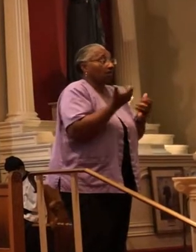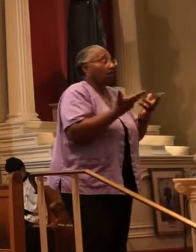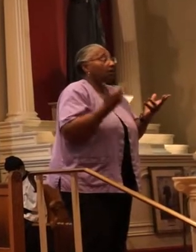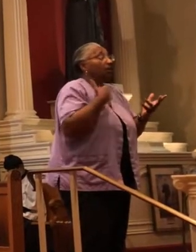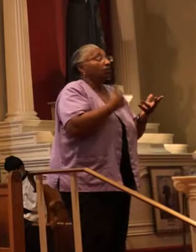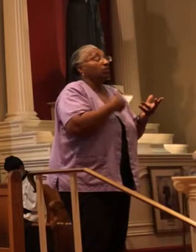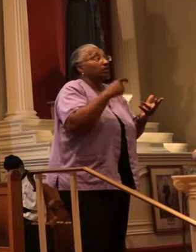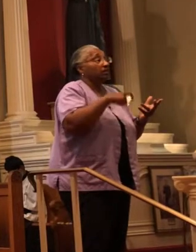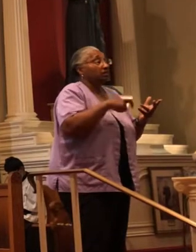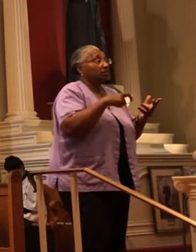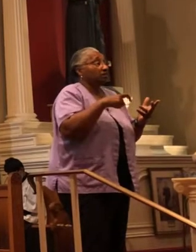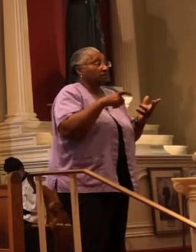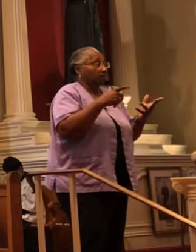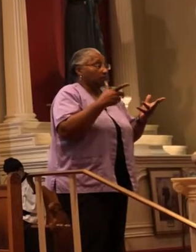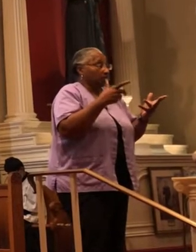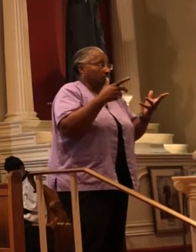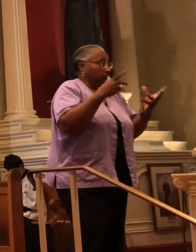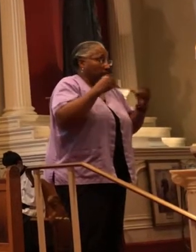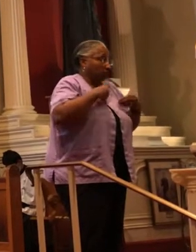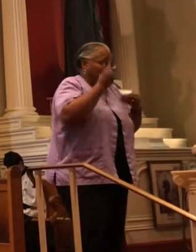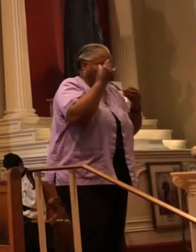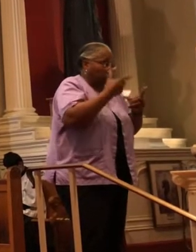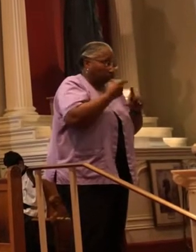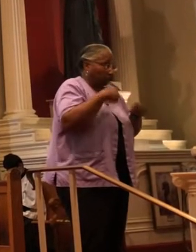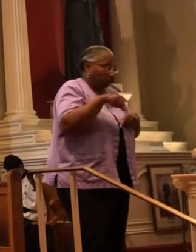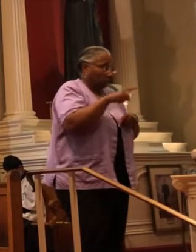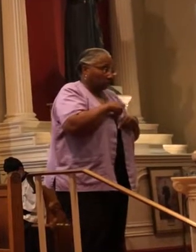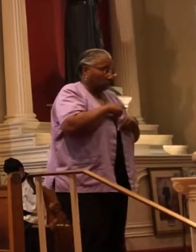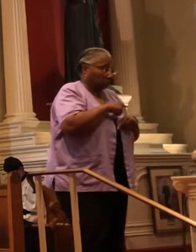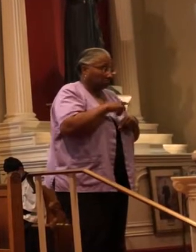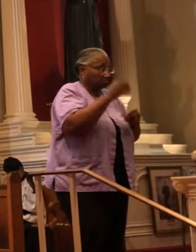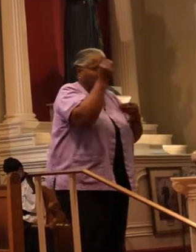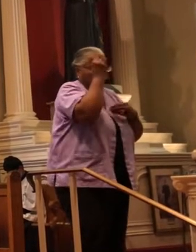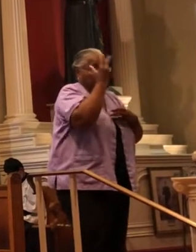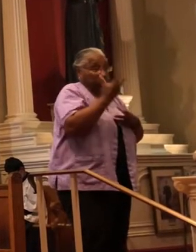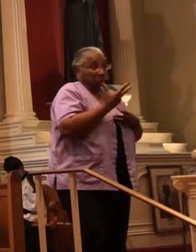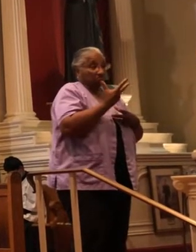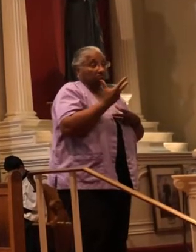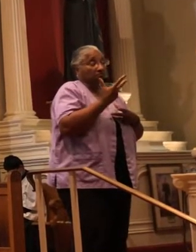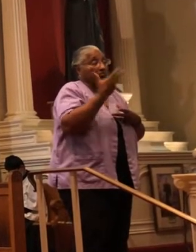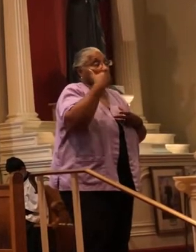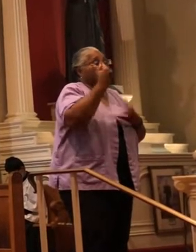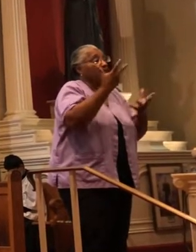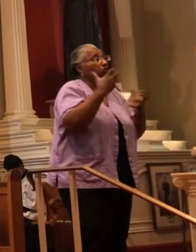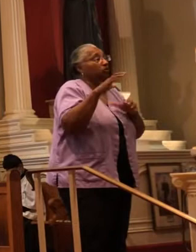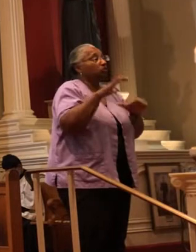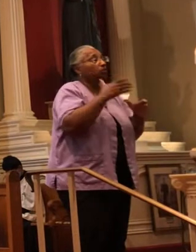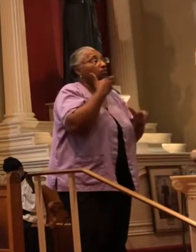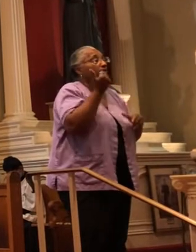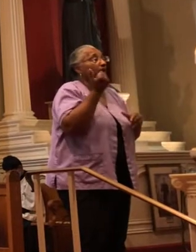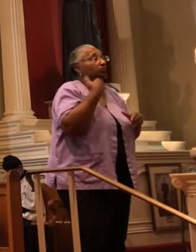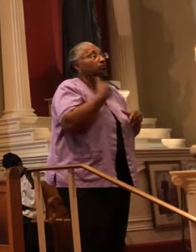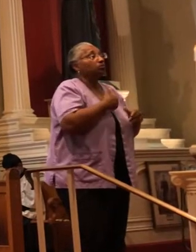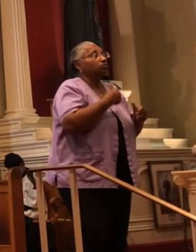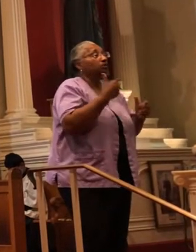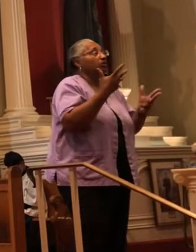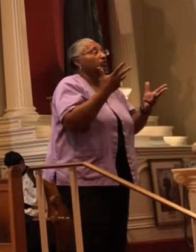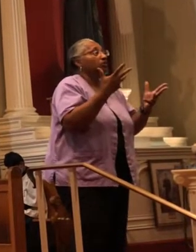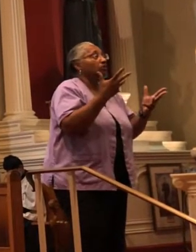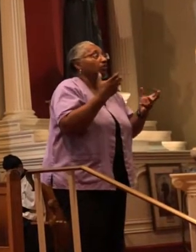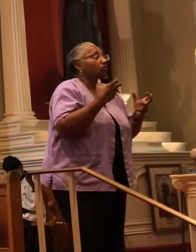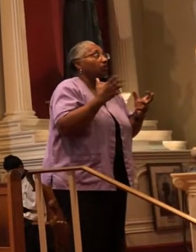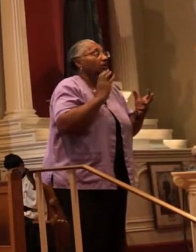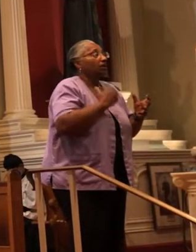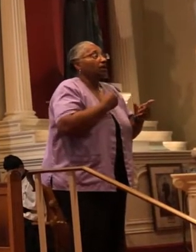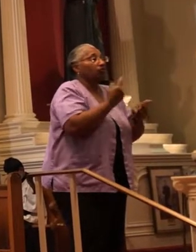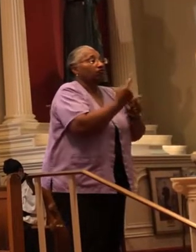to hear from you, let us know as we strive to do the best that we can for you. We're trying to get back to our regular